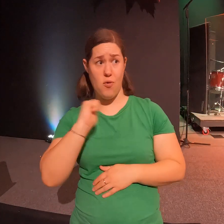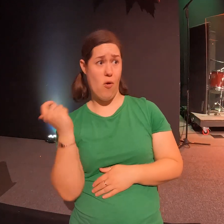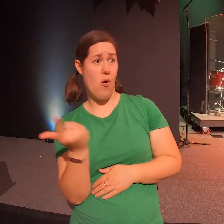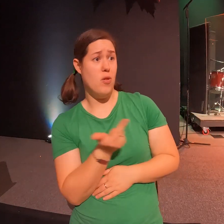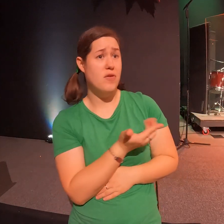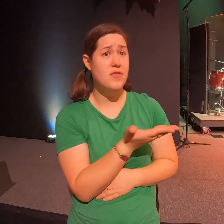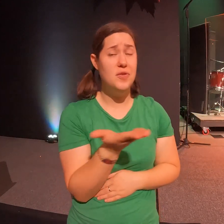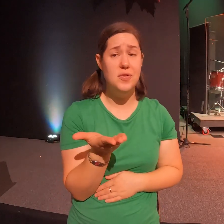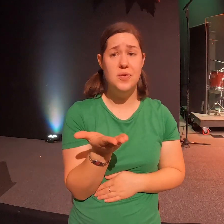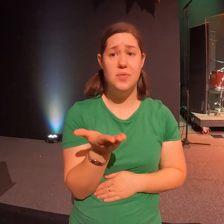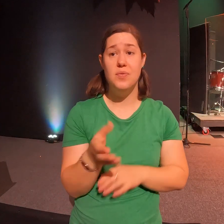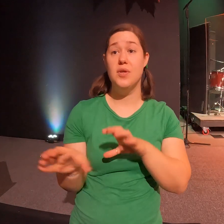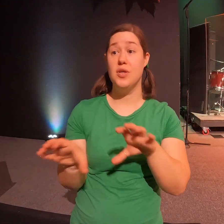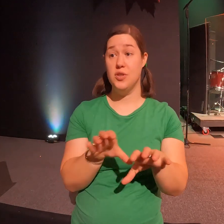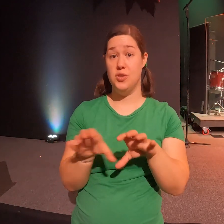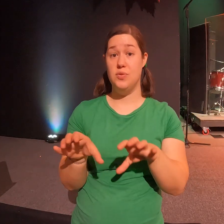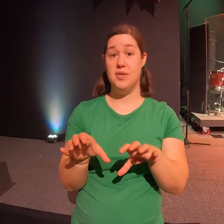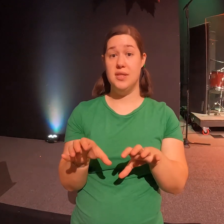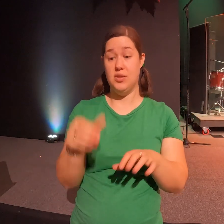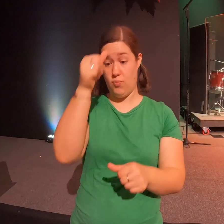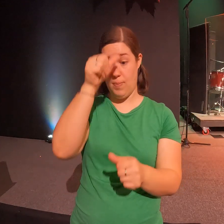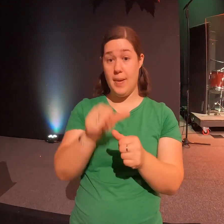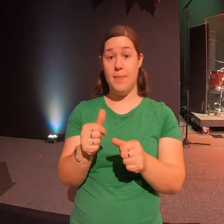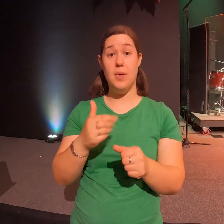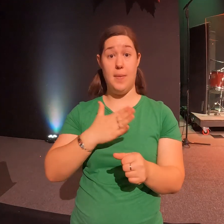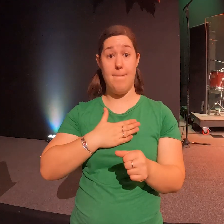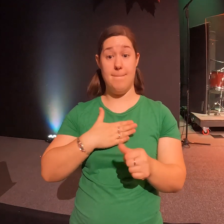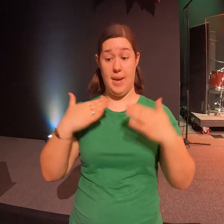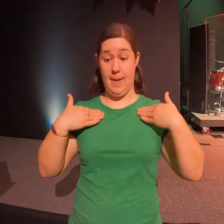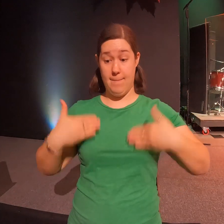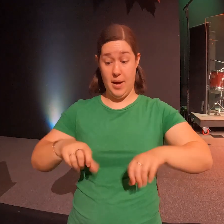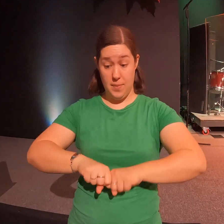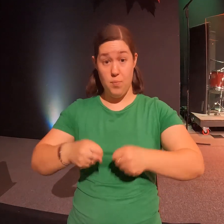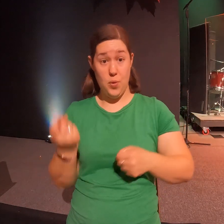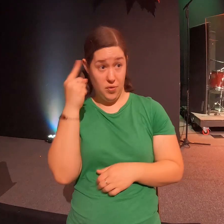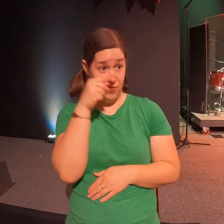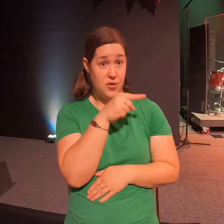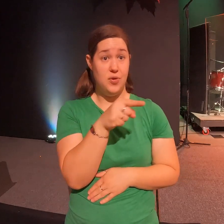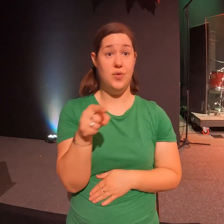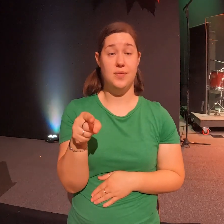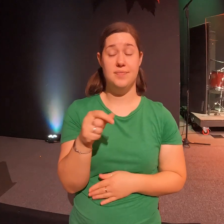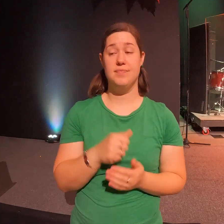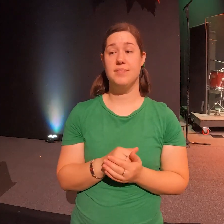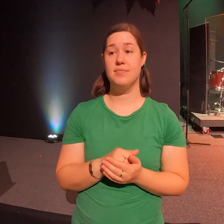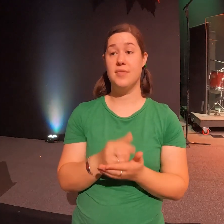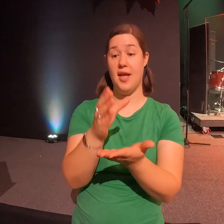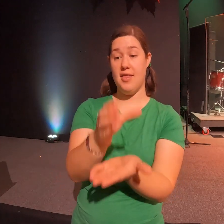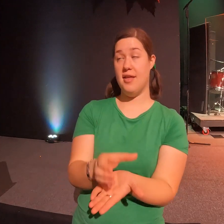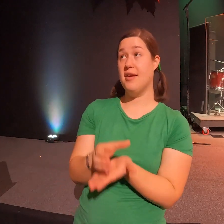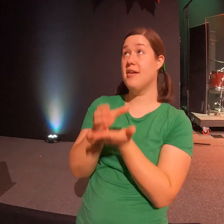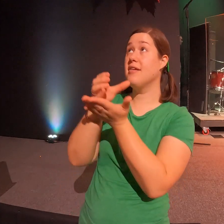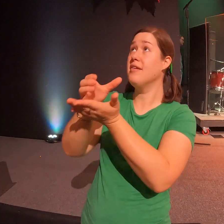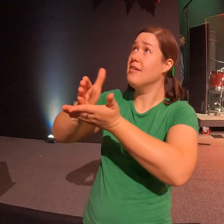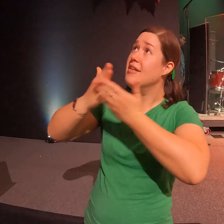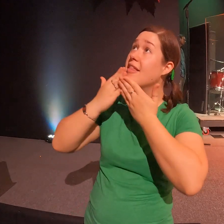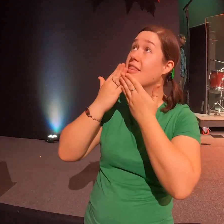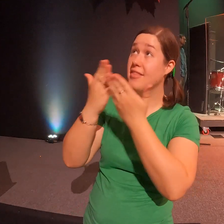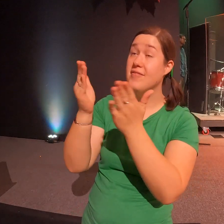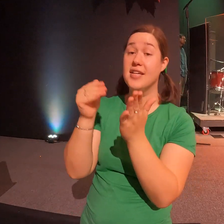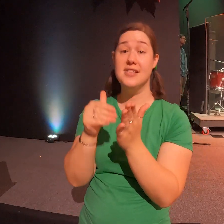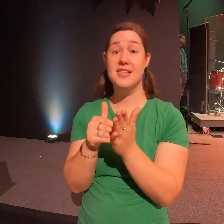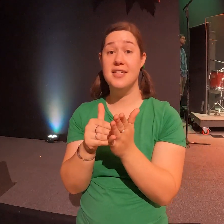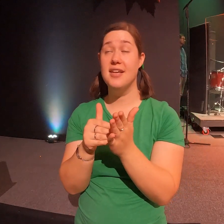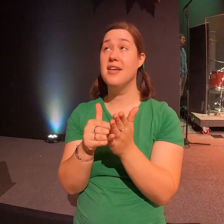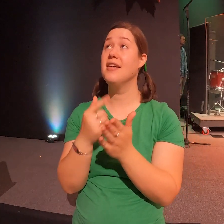this in remembrance of me." And then he lifted a cup. Again, he gave thanks and he gave praise